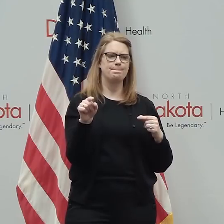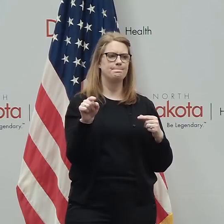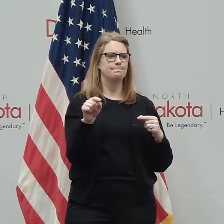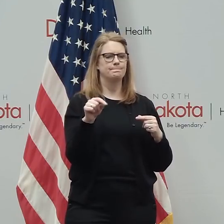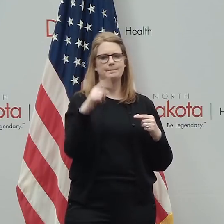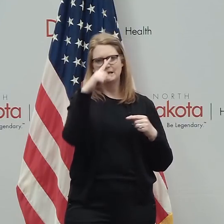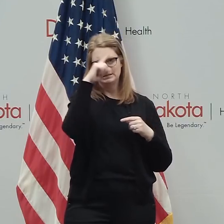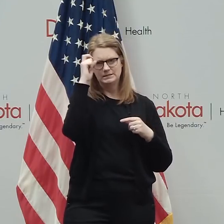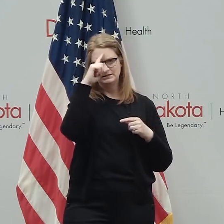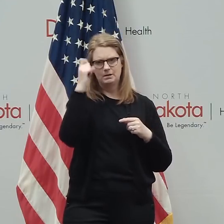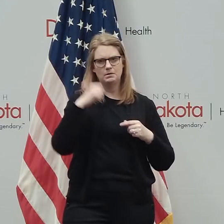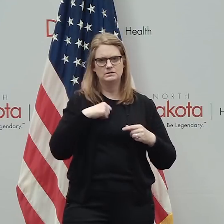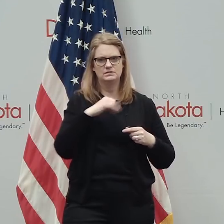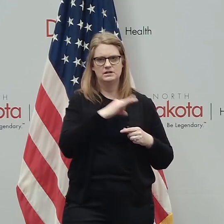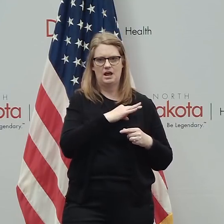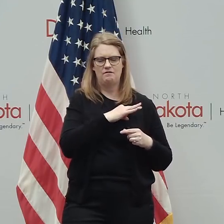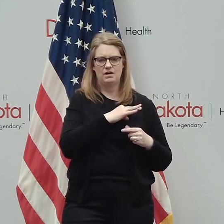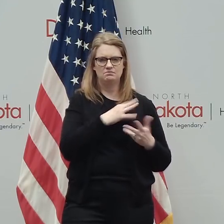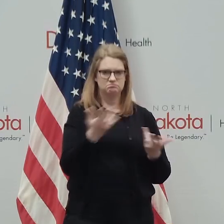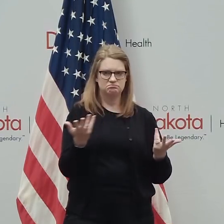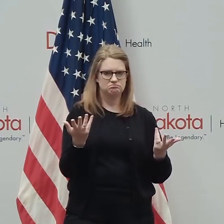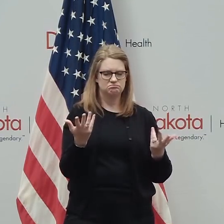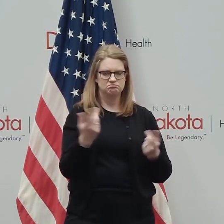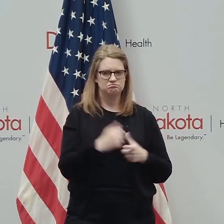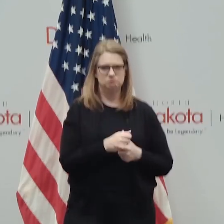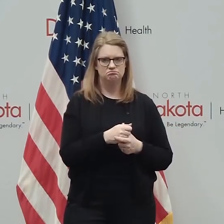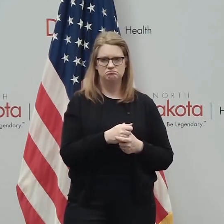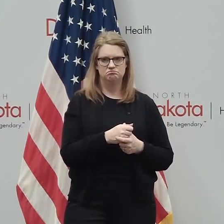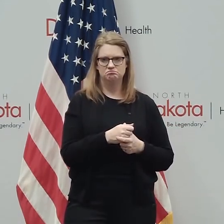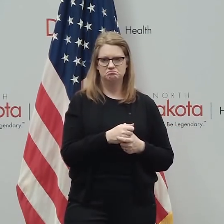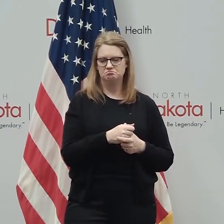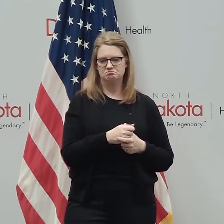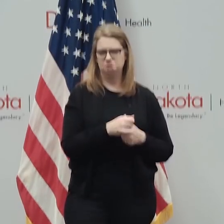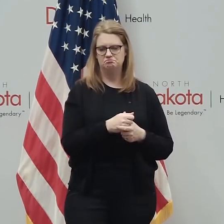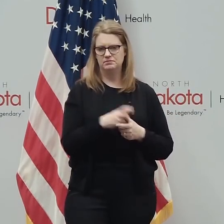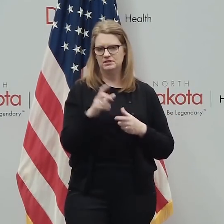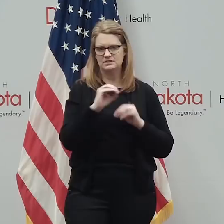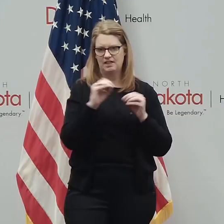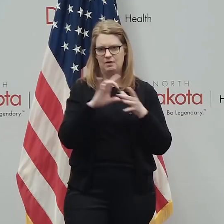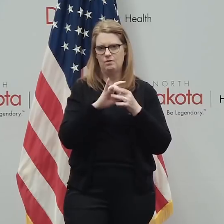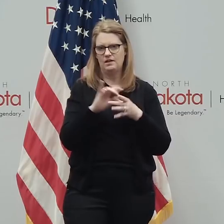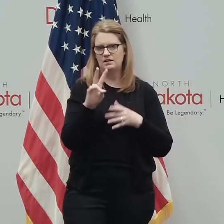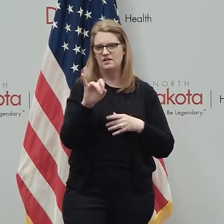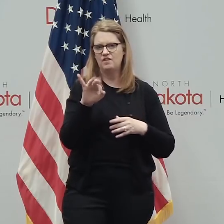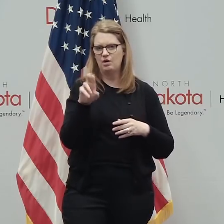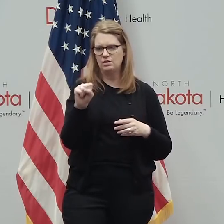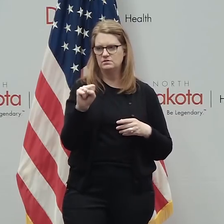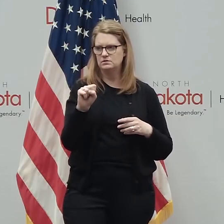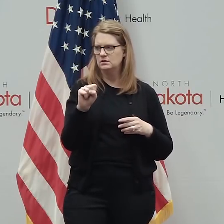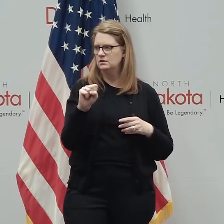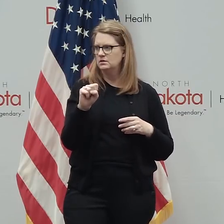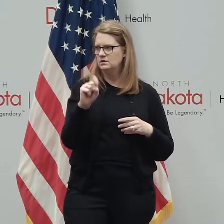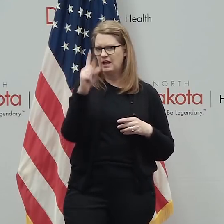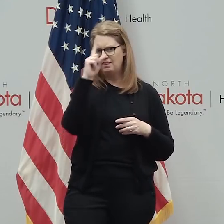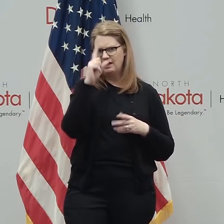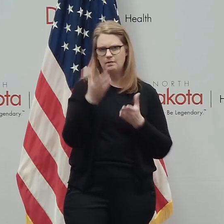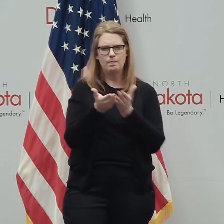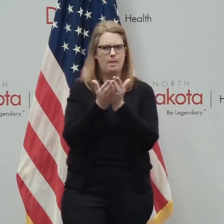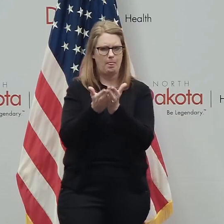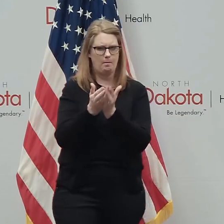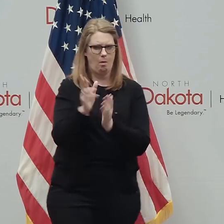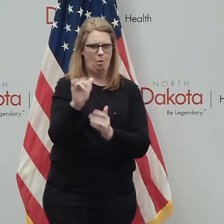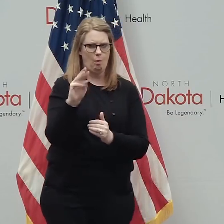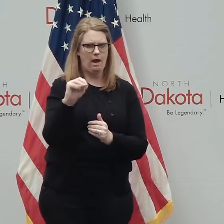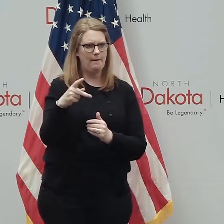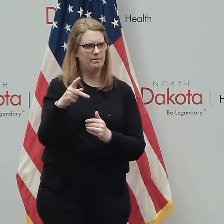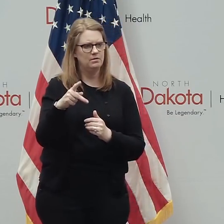related to summer staffing. It's nothing related to the virus per se. And I do believe that the boat ramp is still open